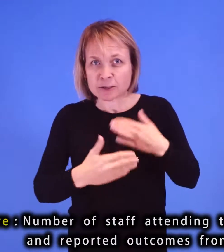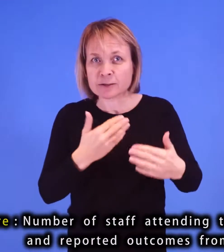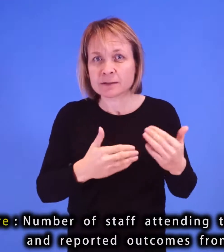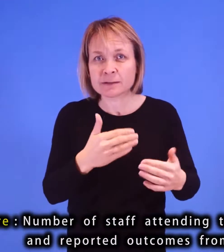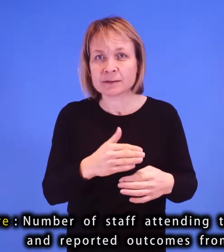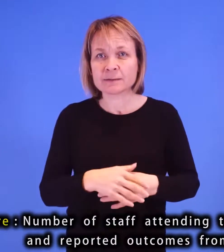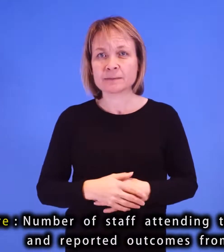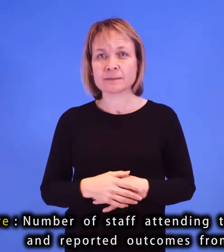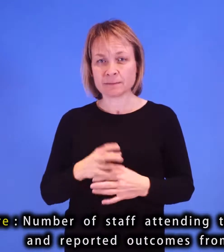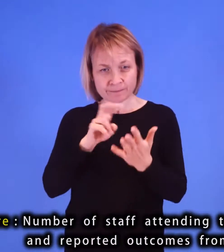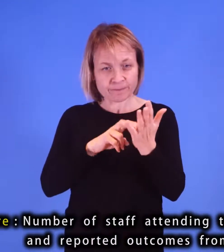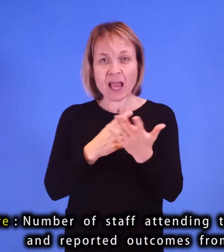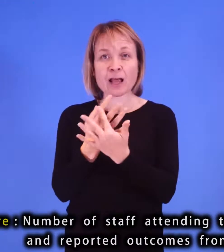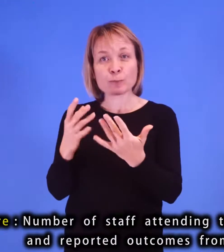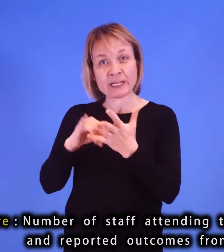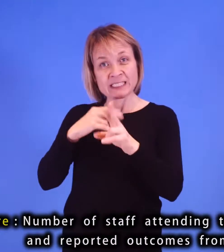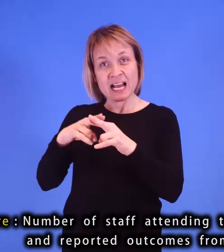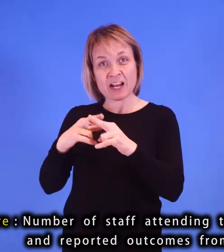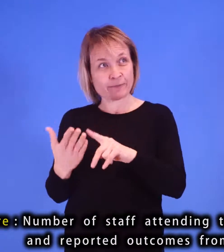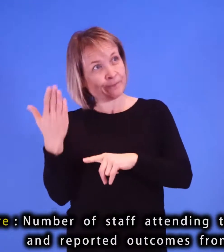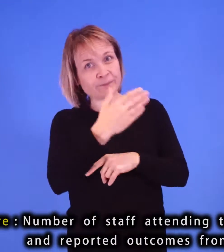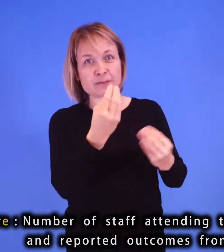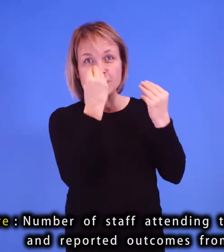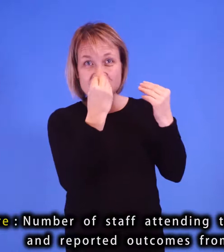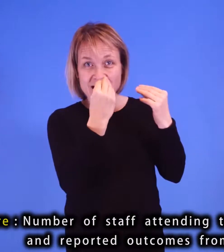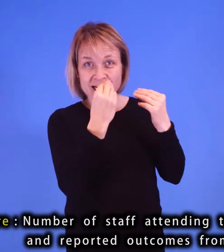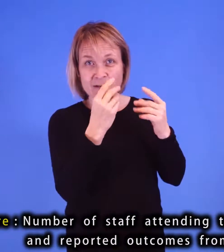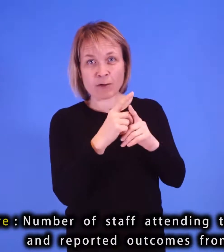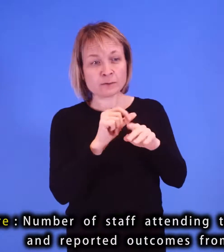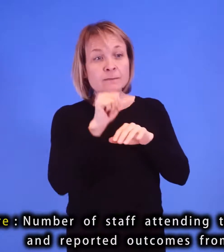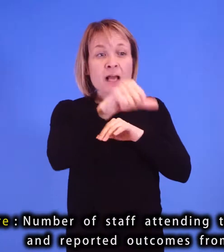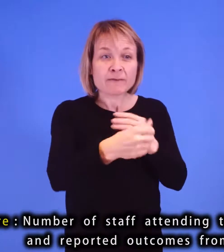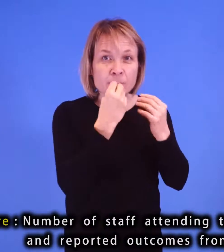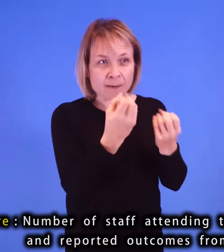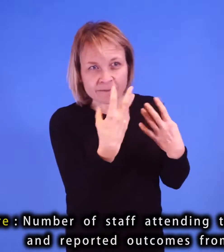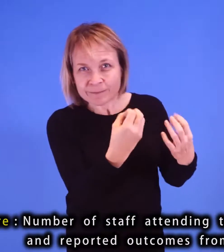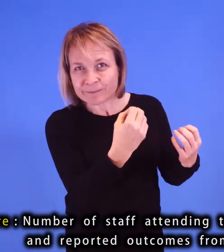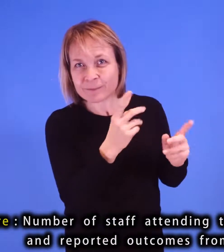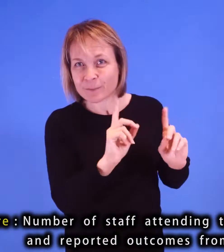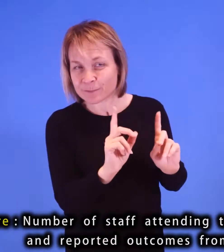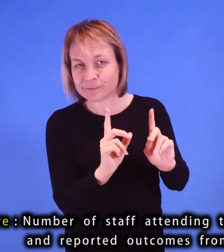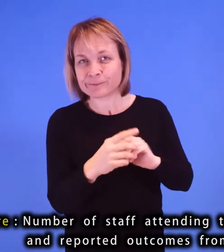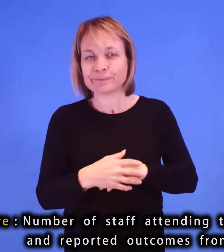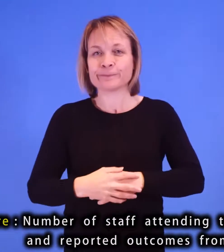Measure. Number of staff attending training sessions and reported outcomes from training.